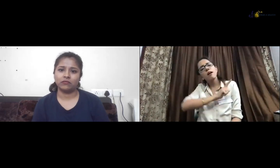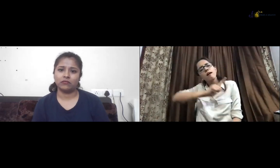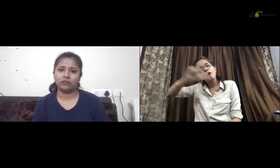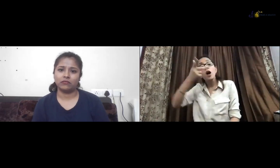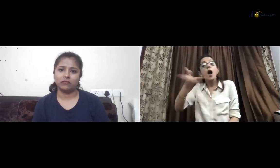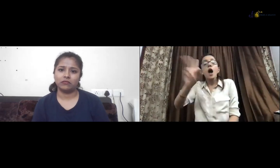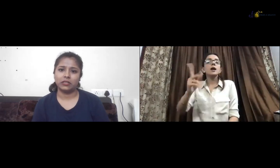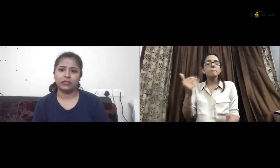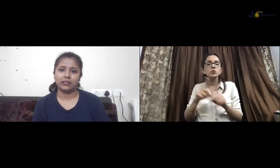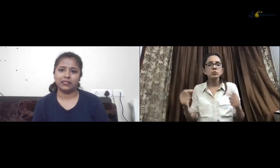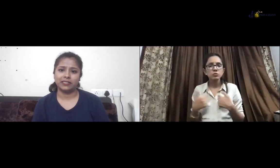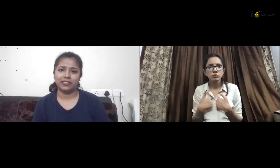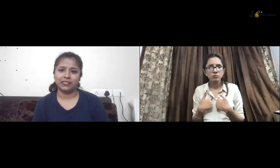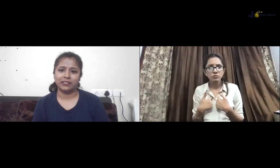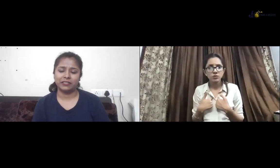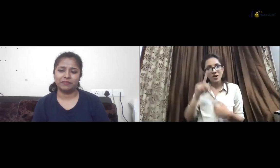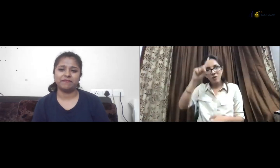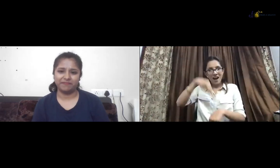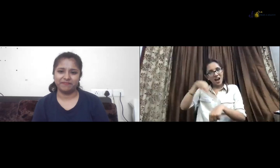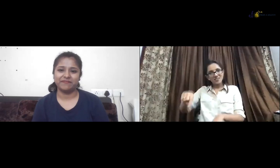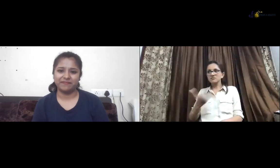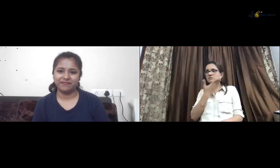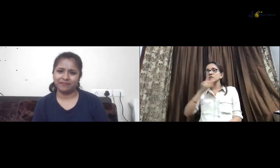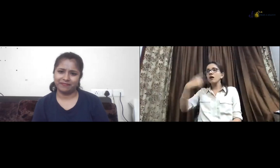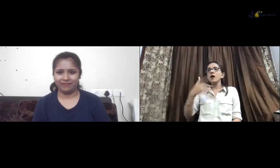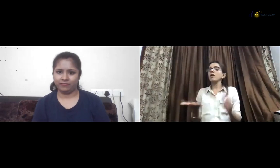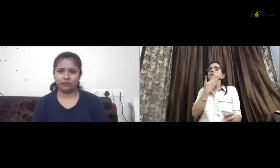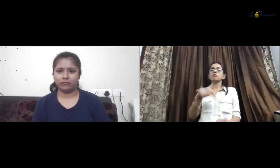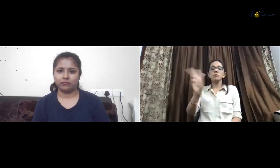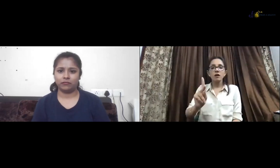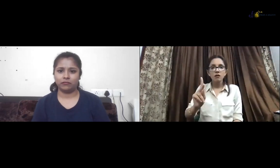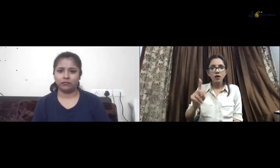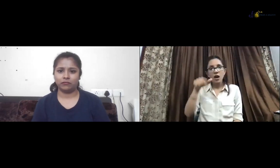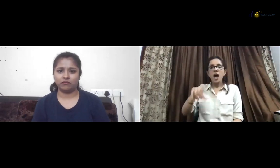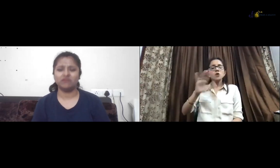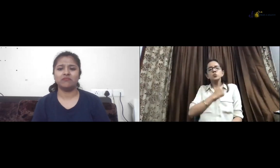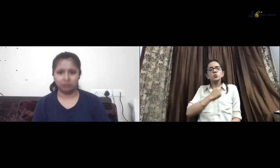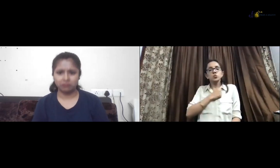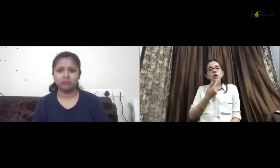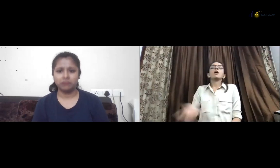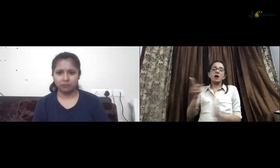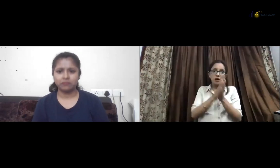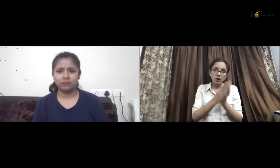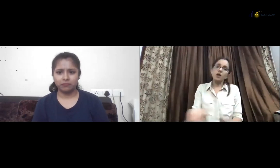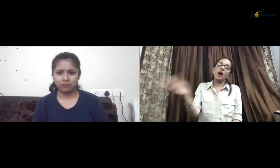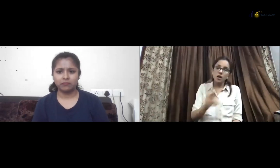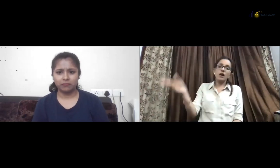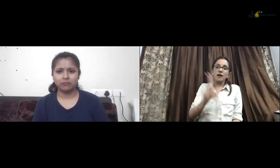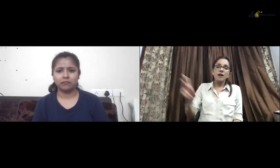saying sorry, no. Us, one mistake would be a lifetime mistake. Yes.